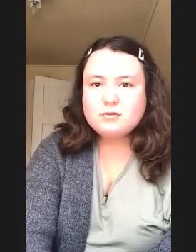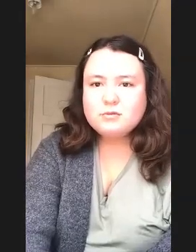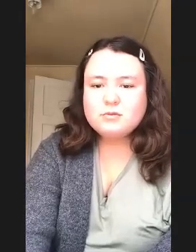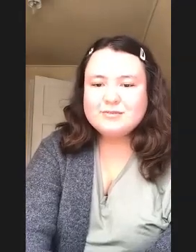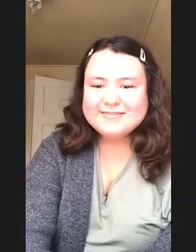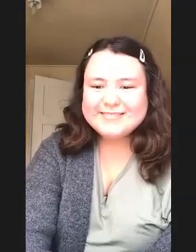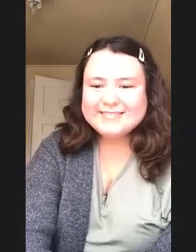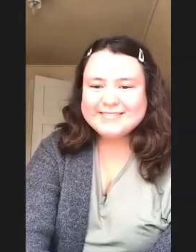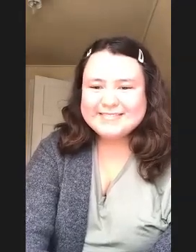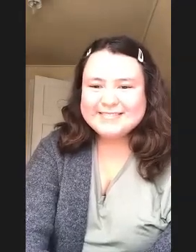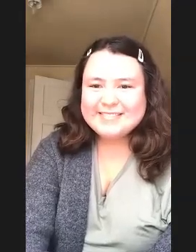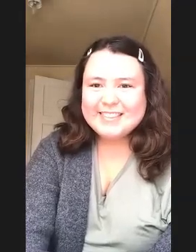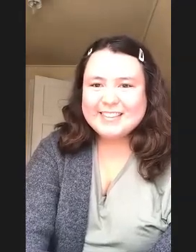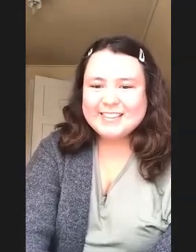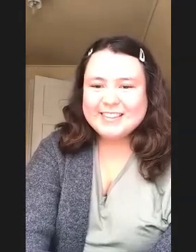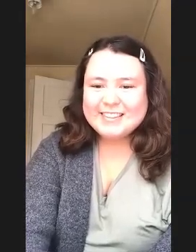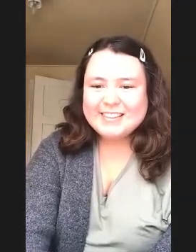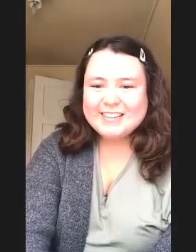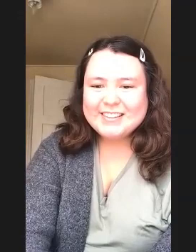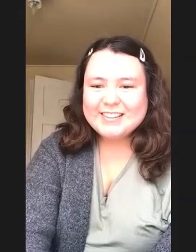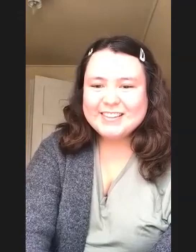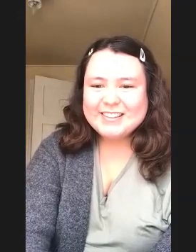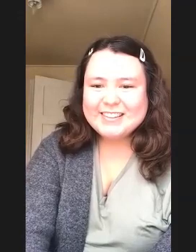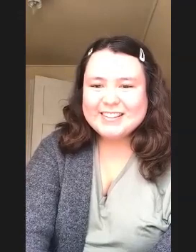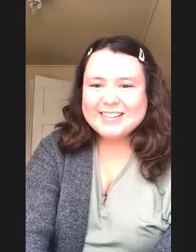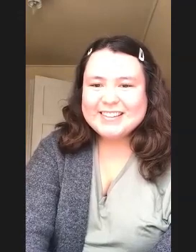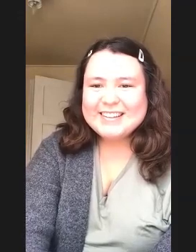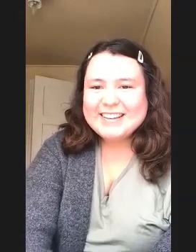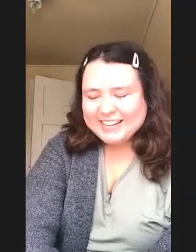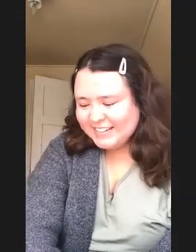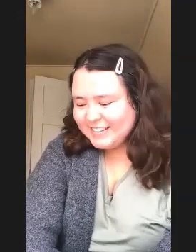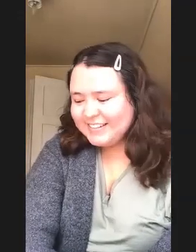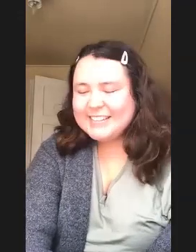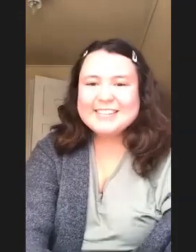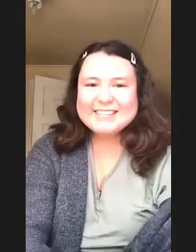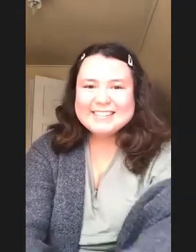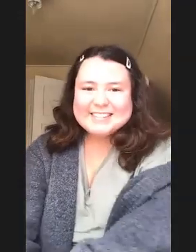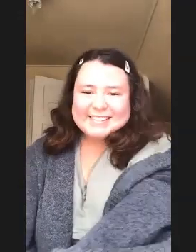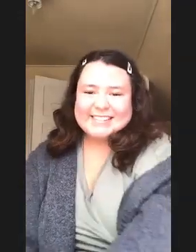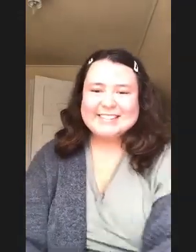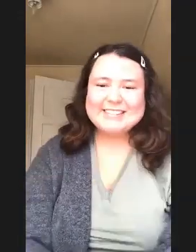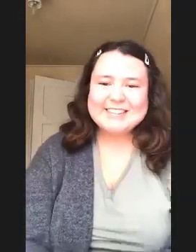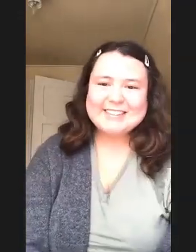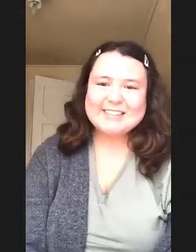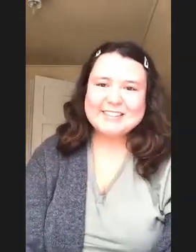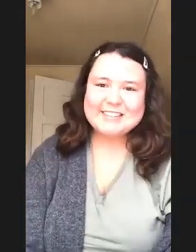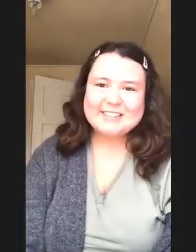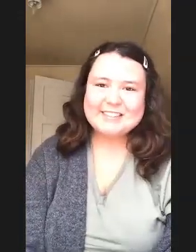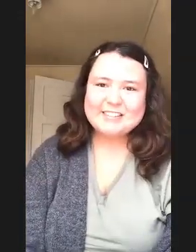sorry. I think I'm the only one here who doesn't know. Oh, no worries about that. It's also a little bit different